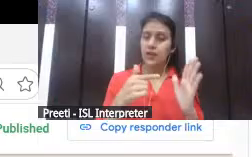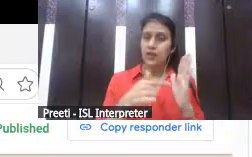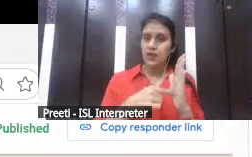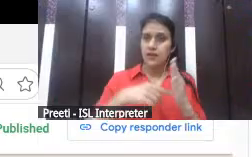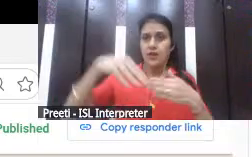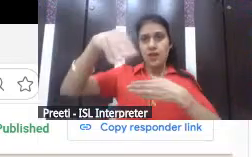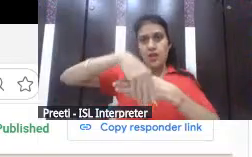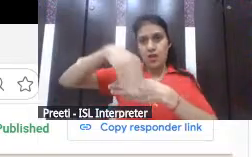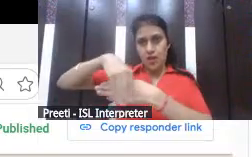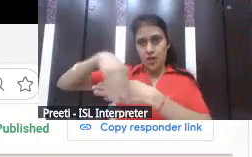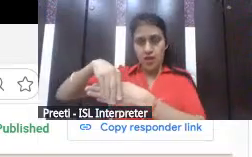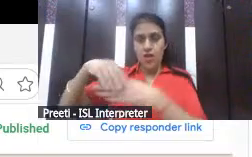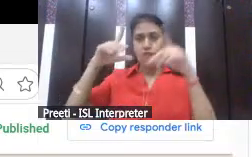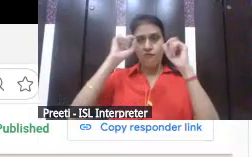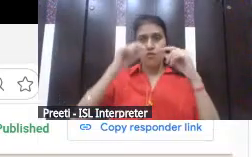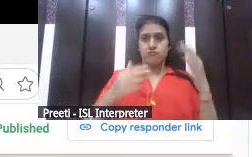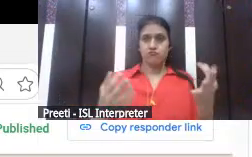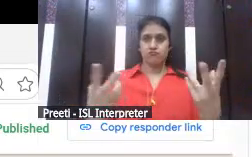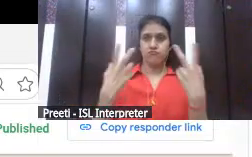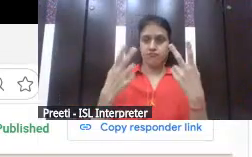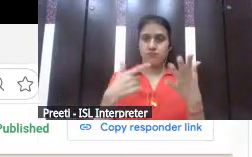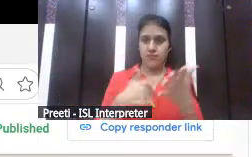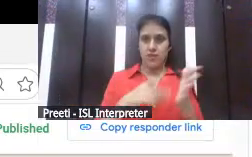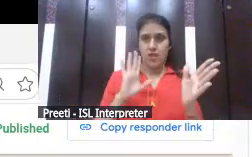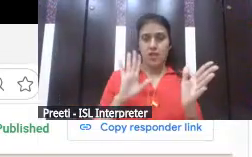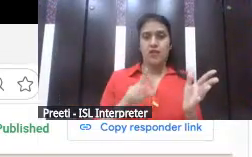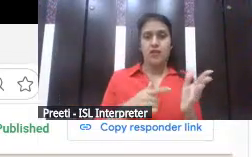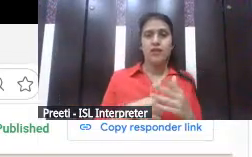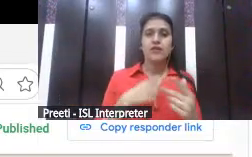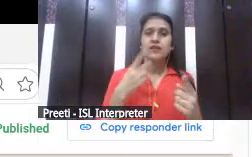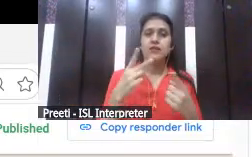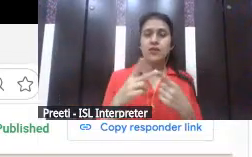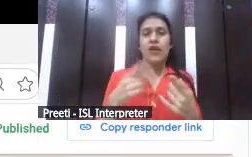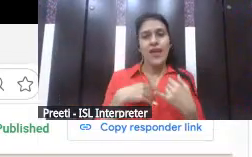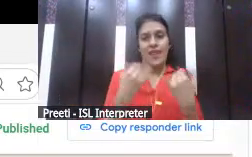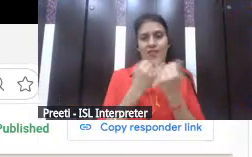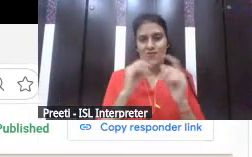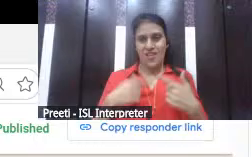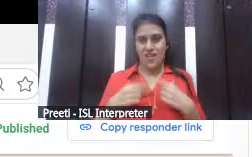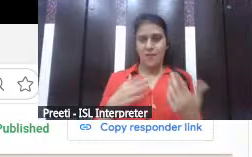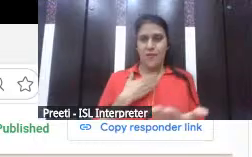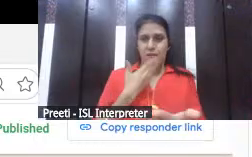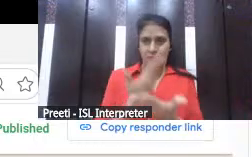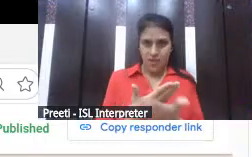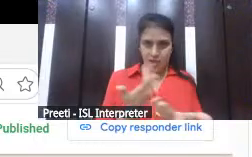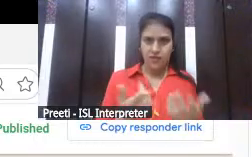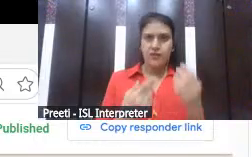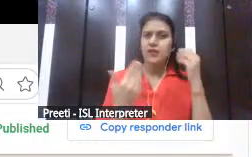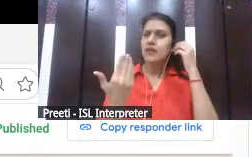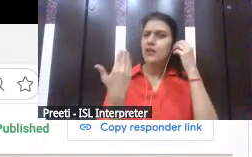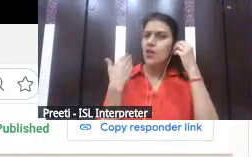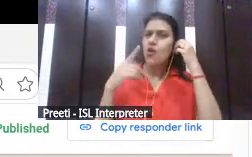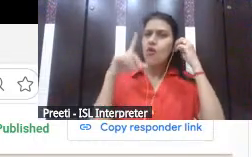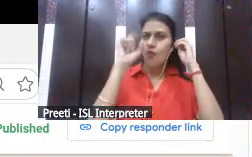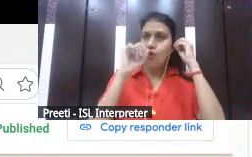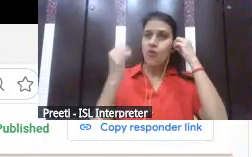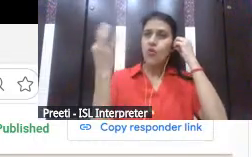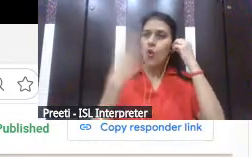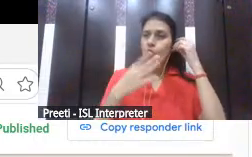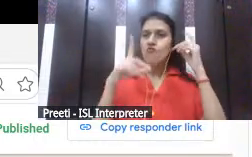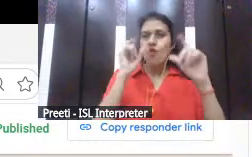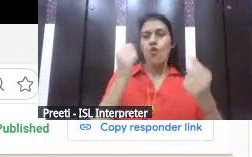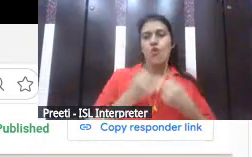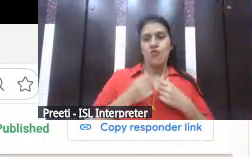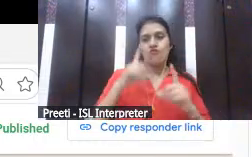high resolution photographs. If you are applying as an individual, it should be a recent high resolution photograph of